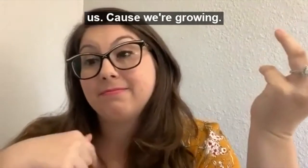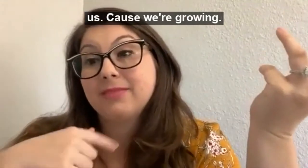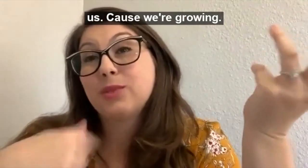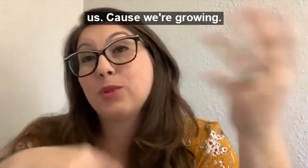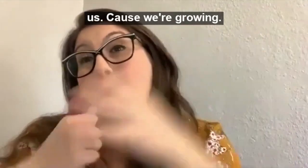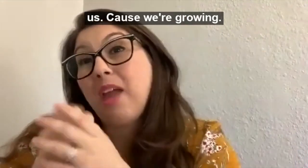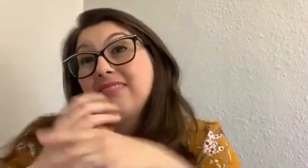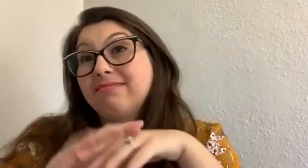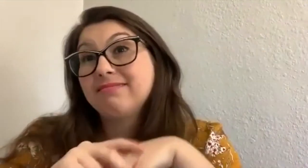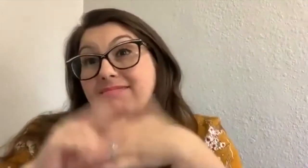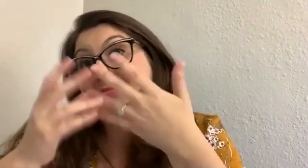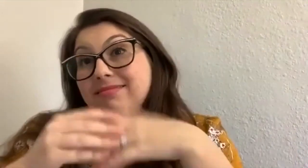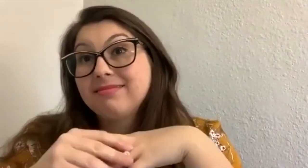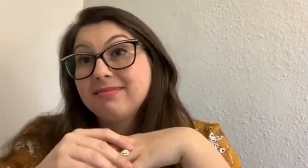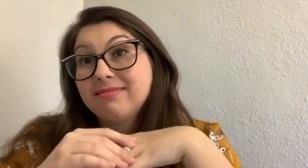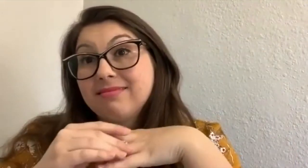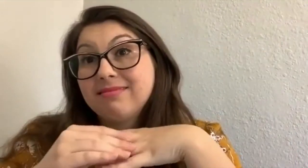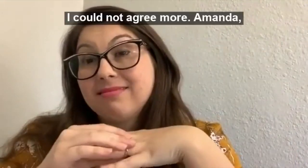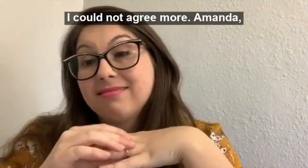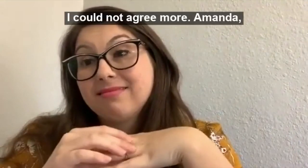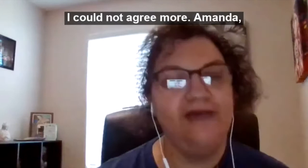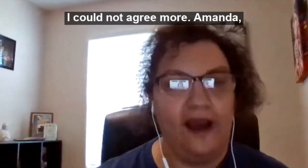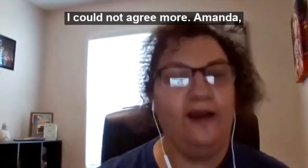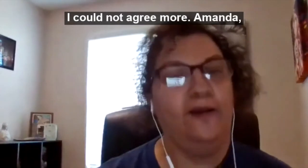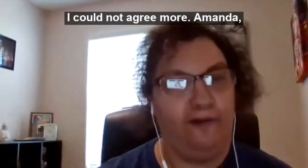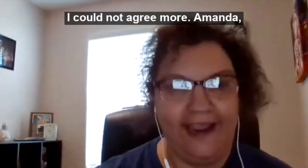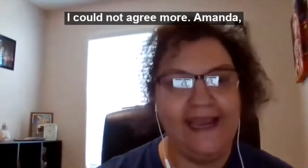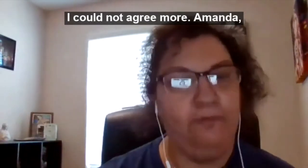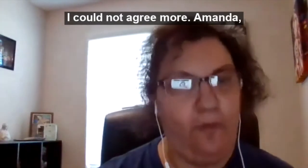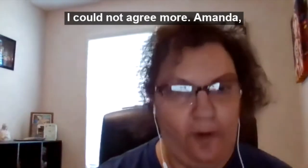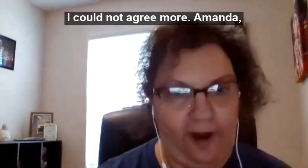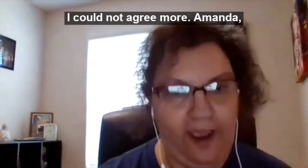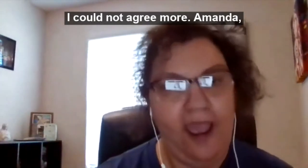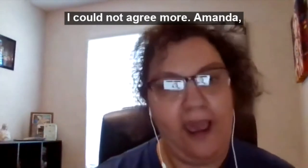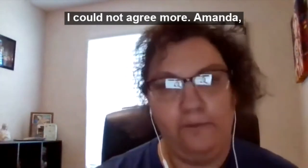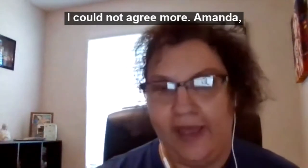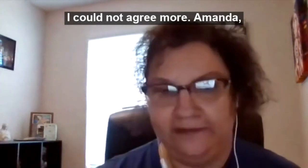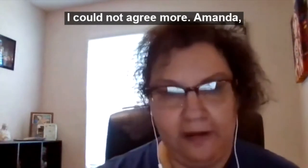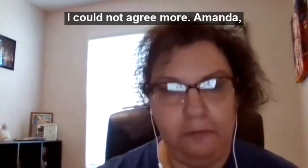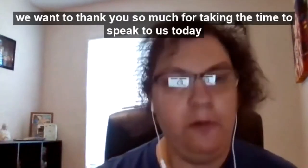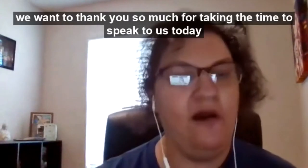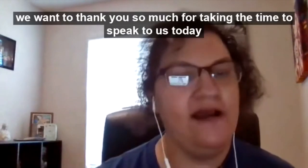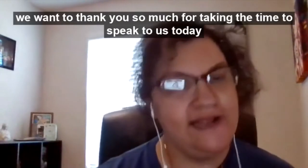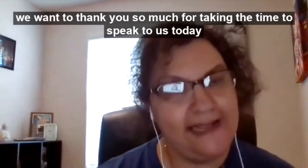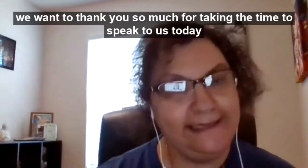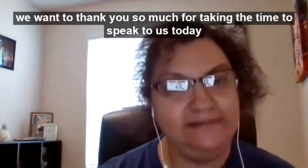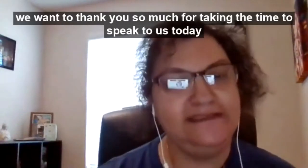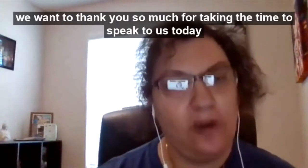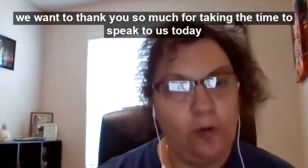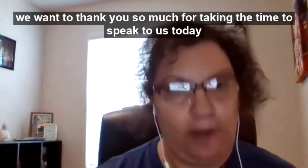Because we're growing. I could not agree more. Amanda, we want to thank you so